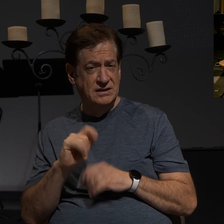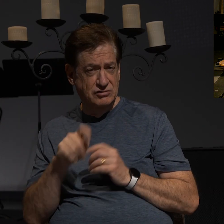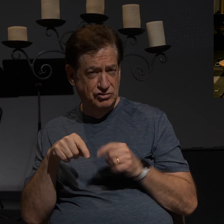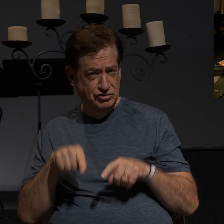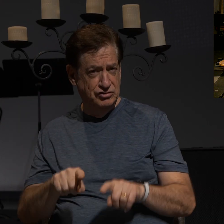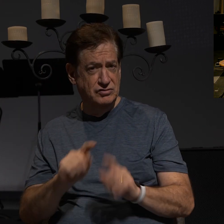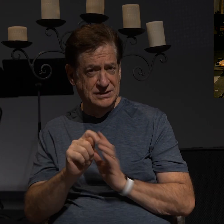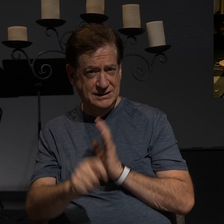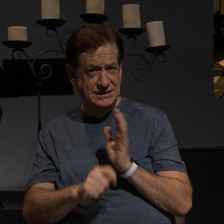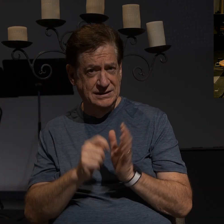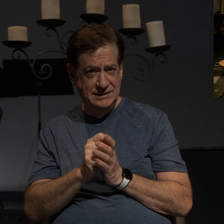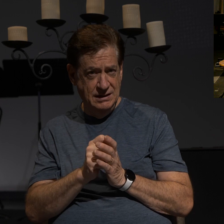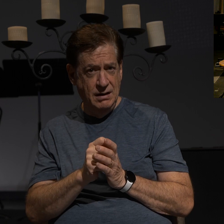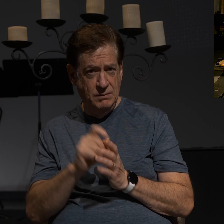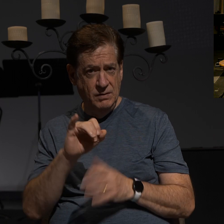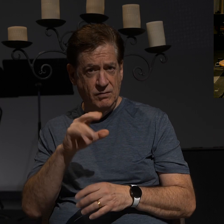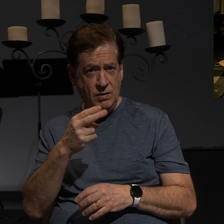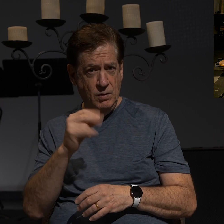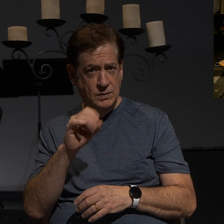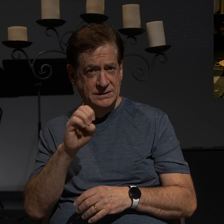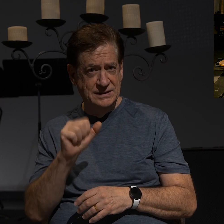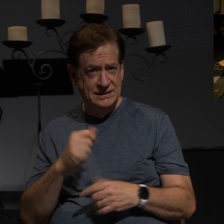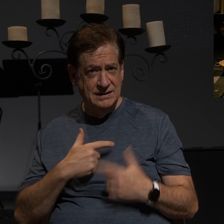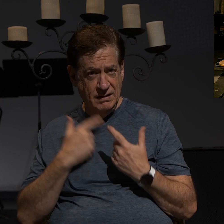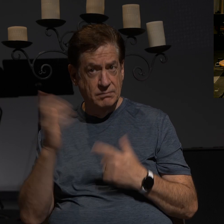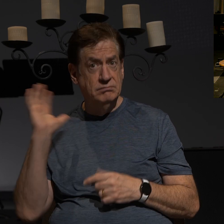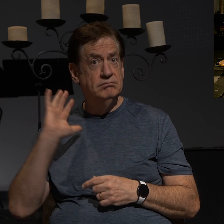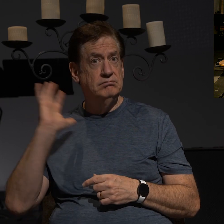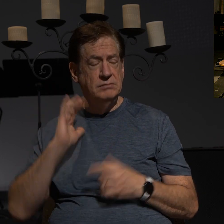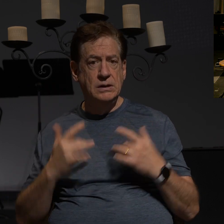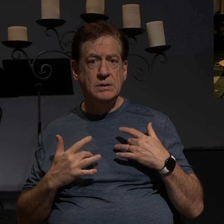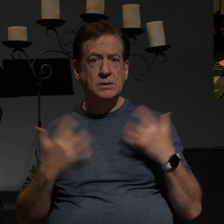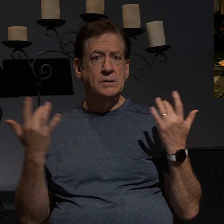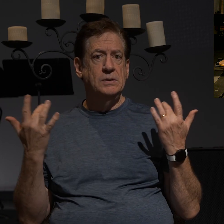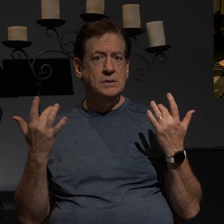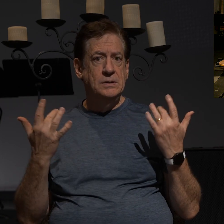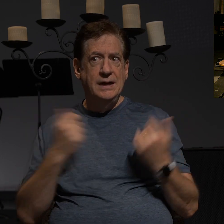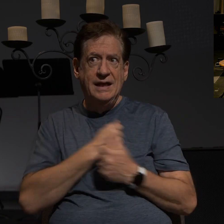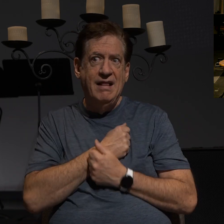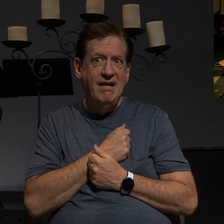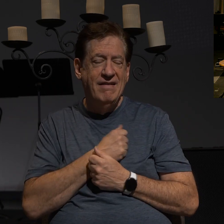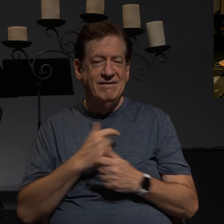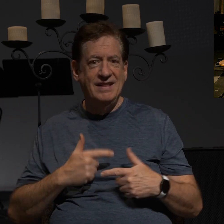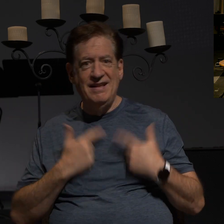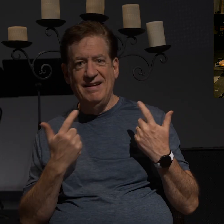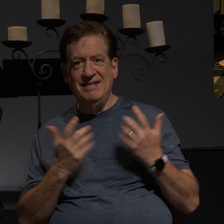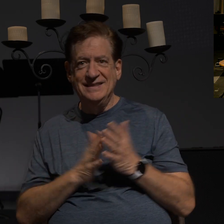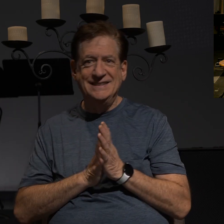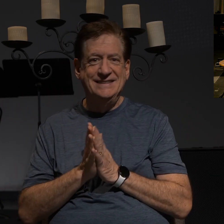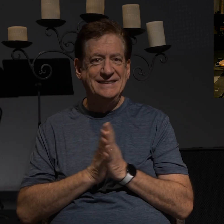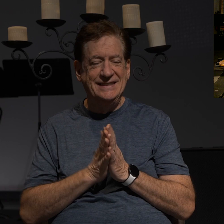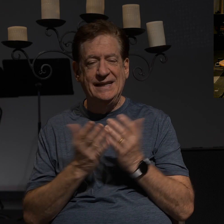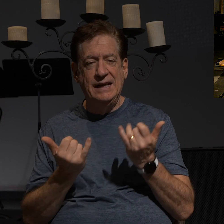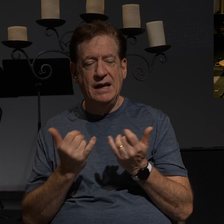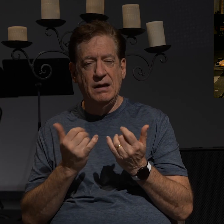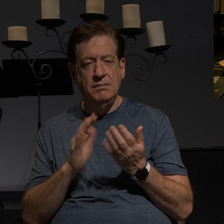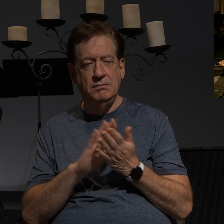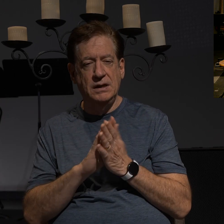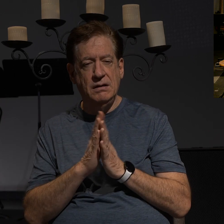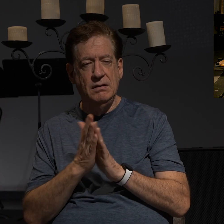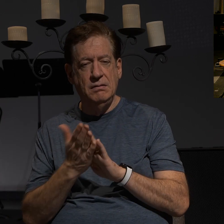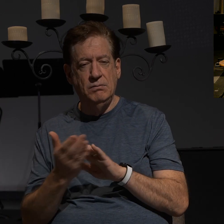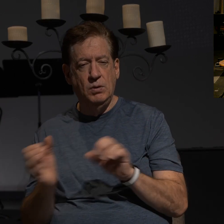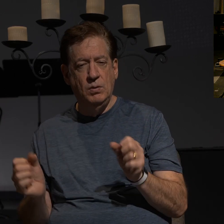there was once a vibrant love that was alive, but now it's grown cold and it's